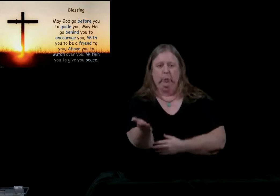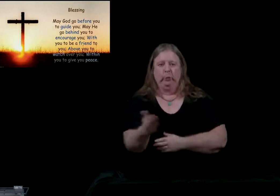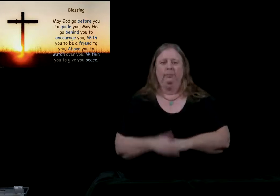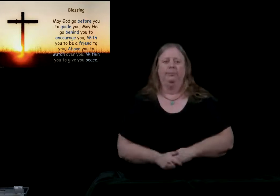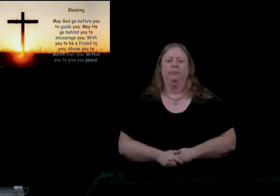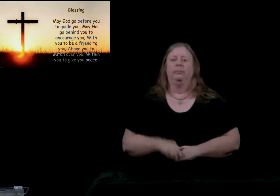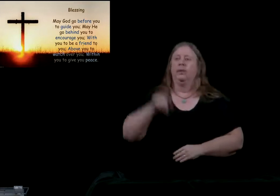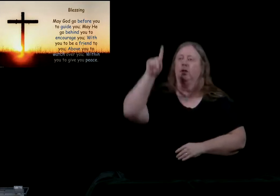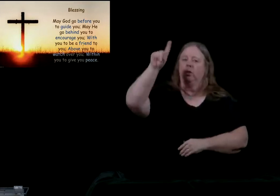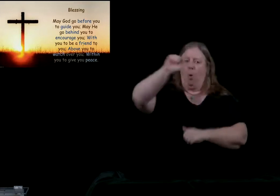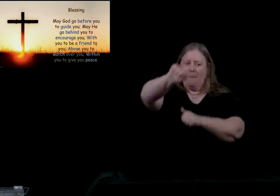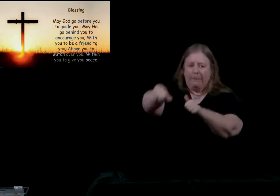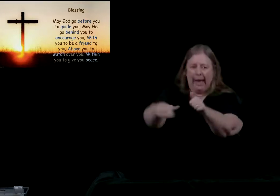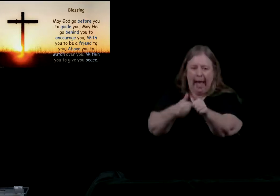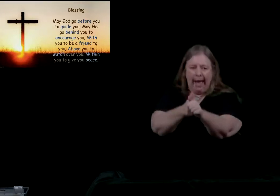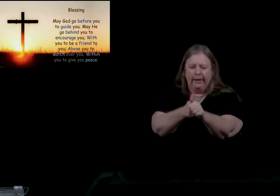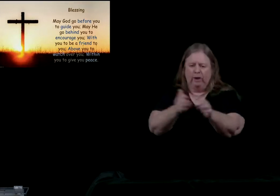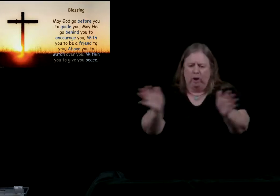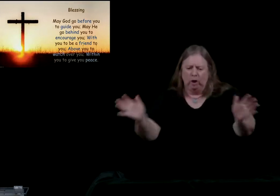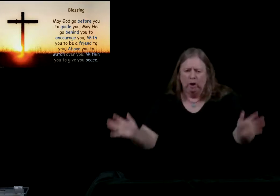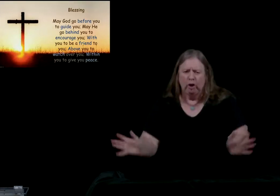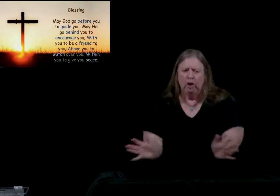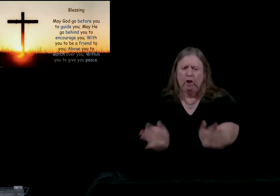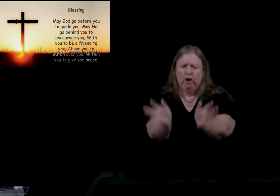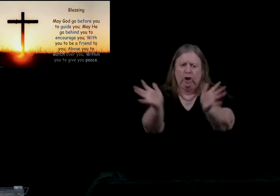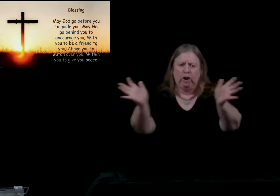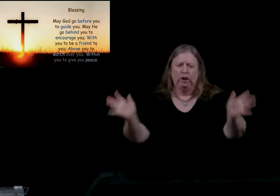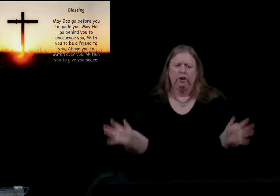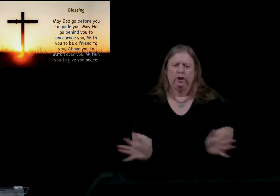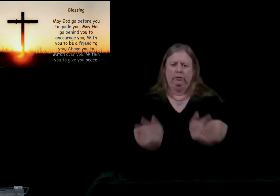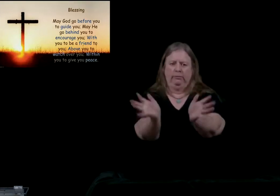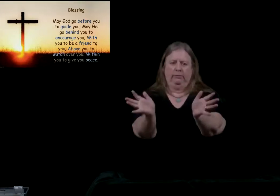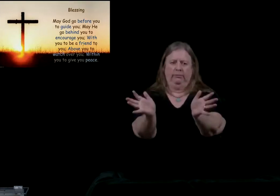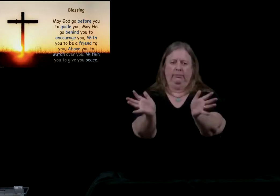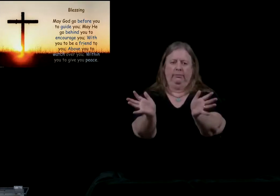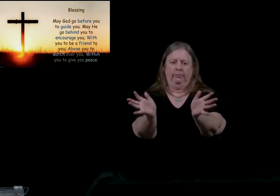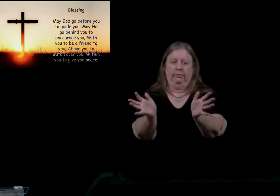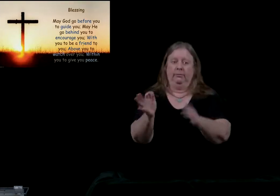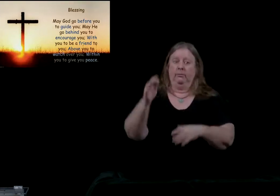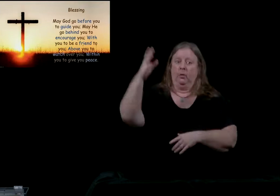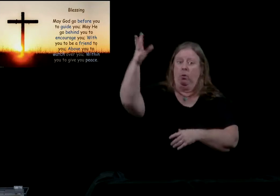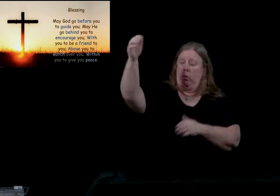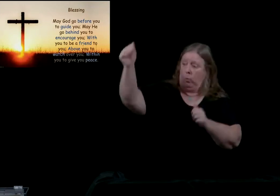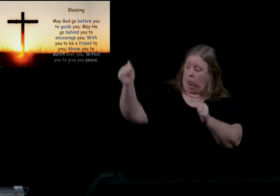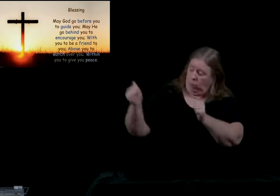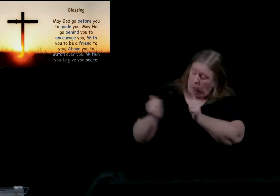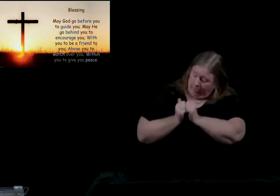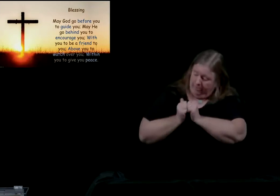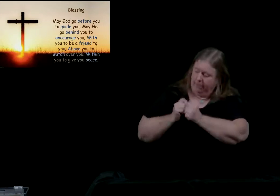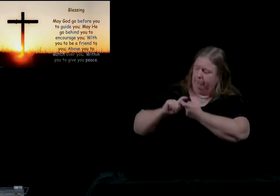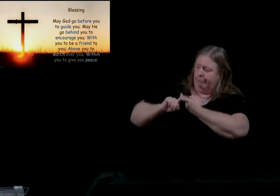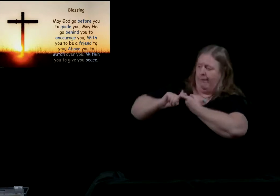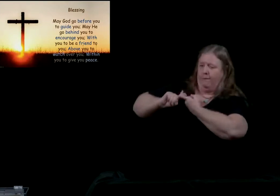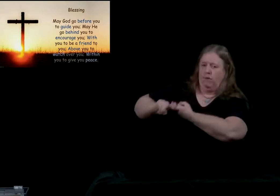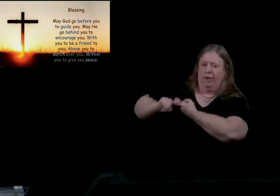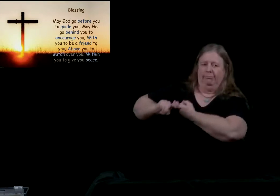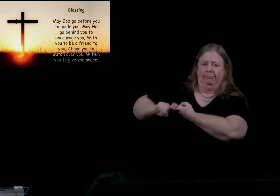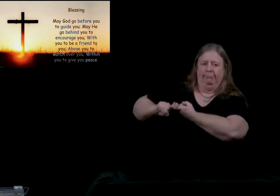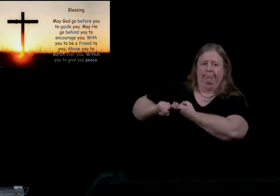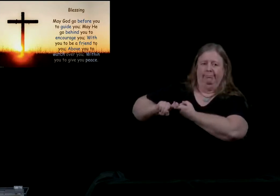to guide you. May he go behind you to encourage you. May he go with you to be a